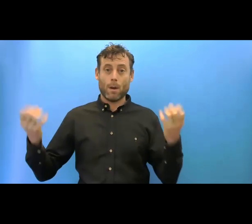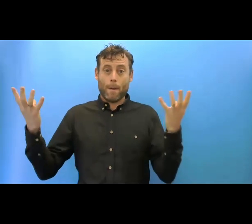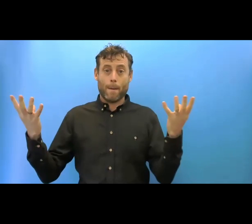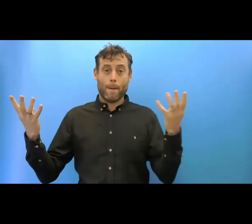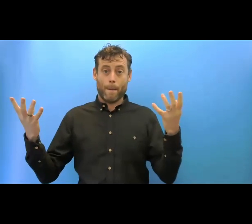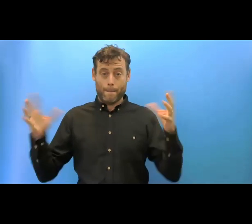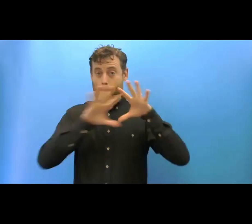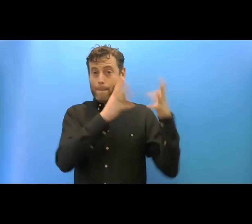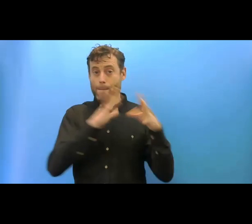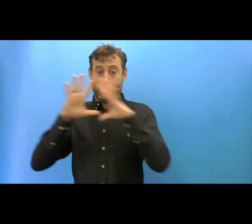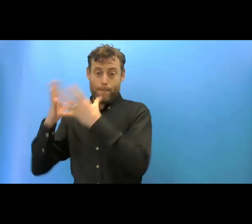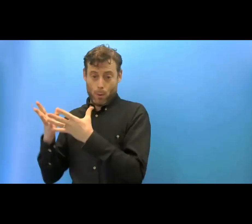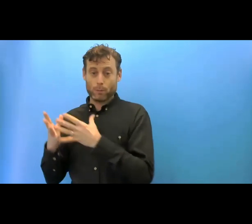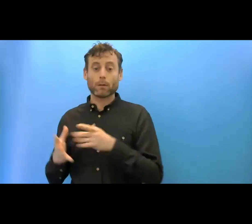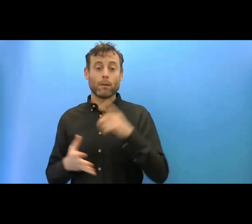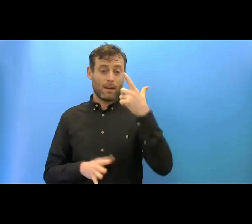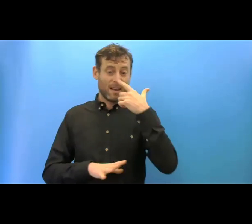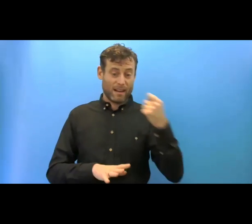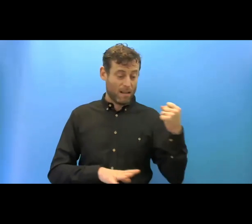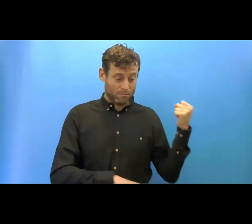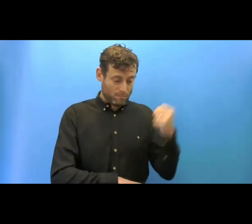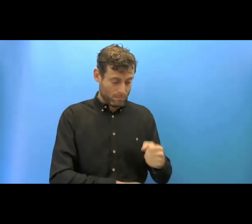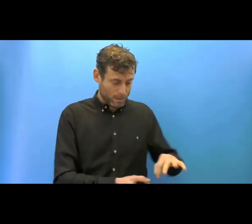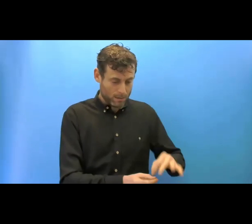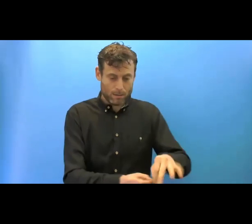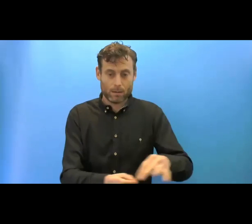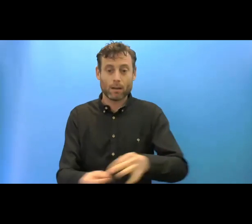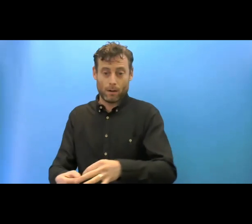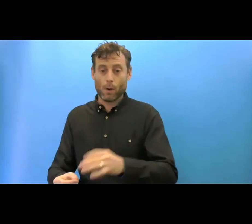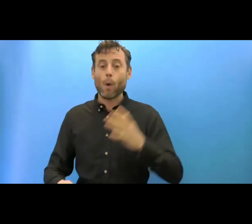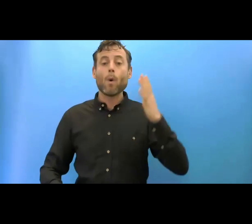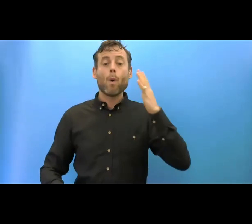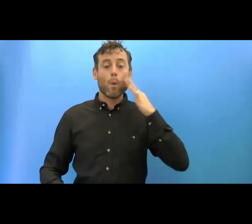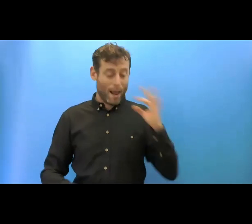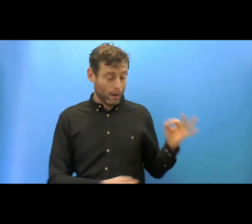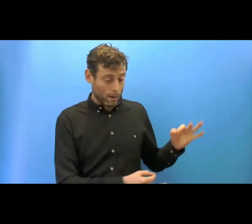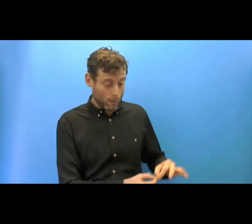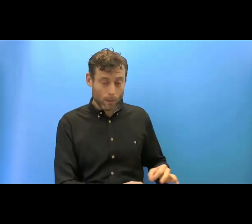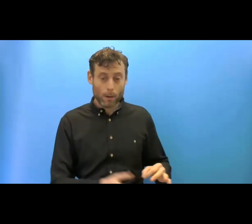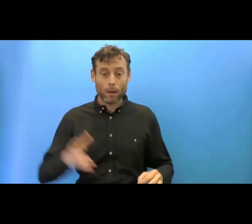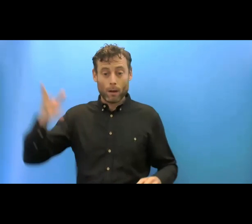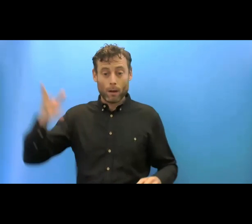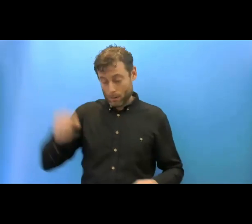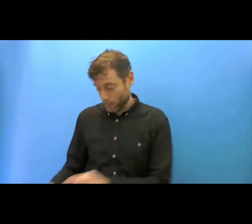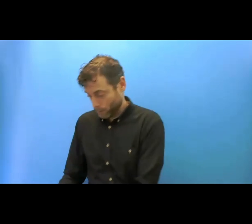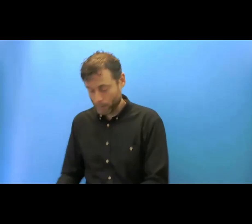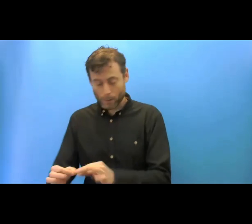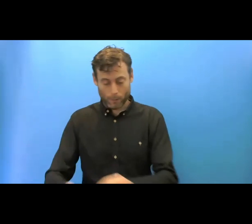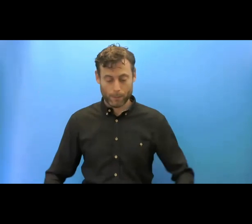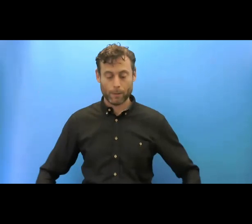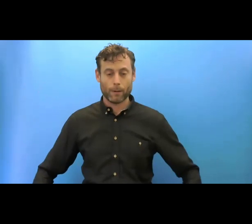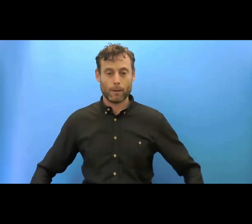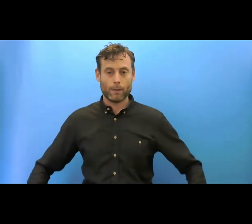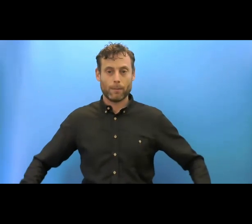hand and attach them to the hem of my skirt. And slowly, as more and more people take balloons out of my hands and attach them to my skirt, the